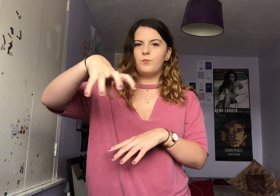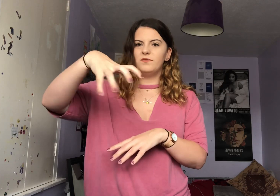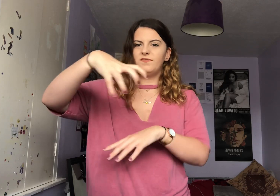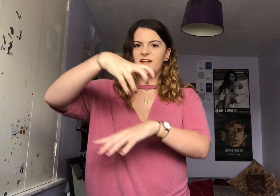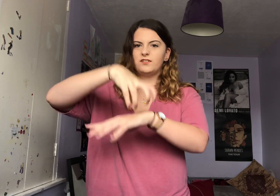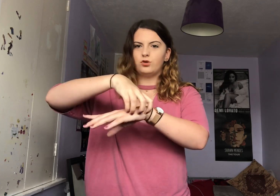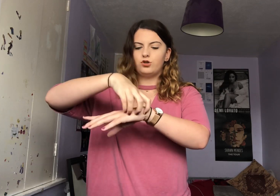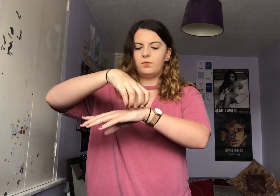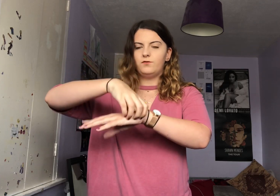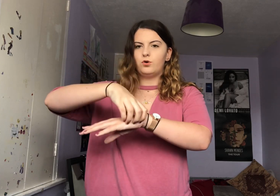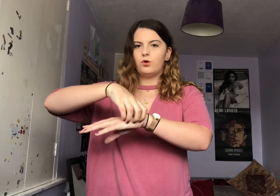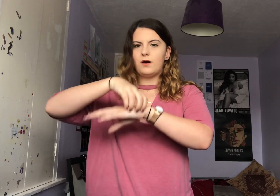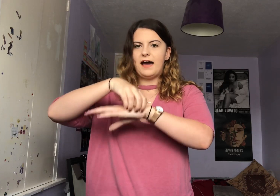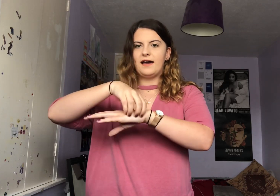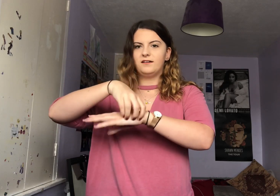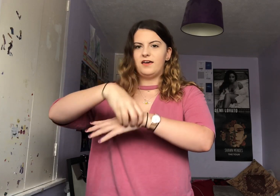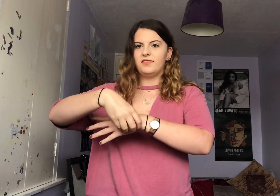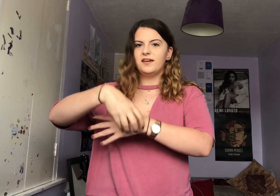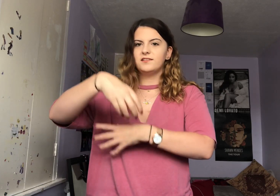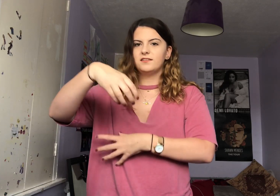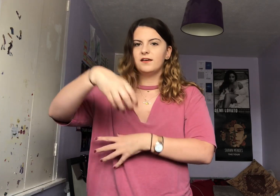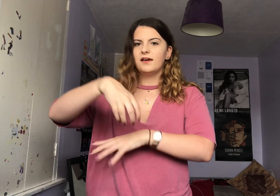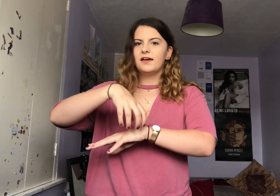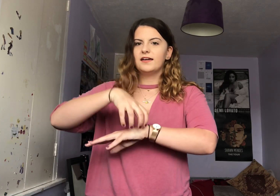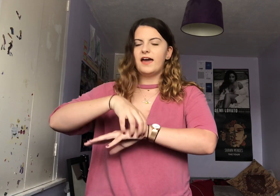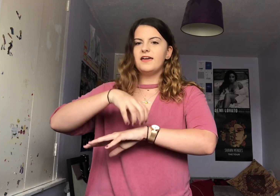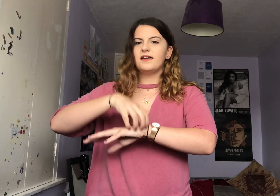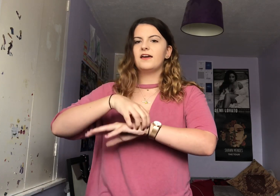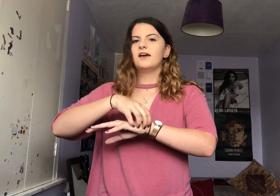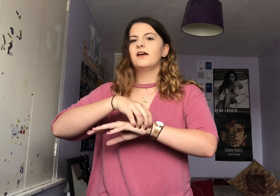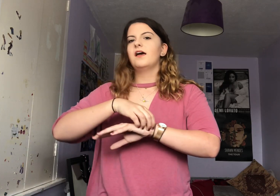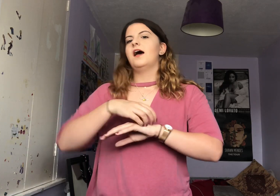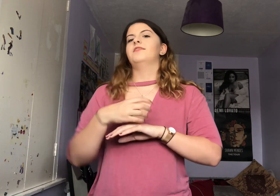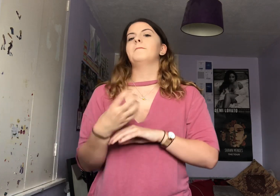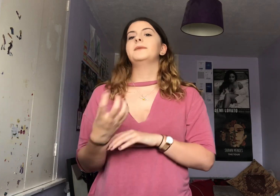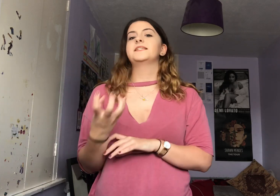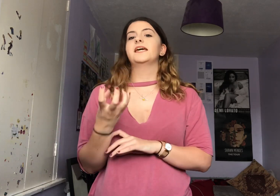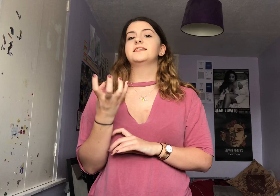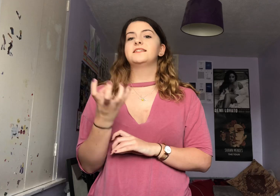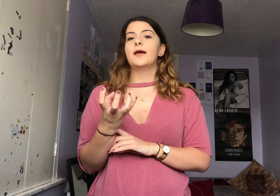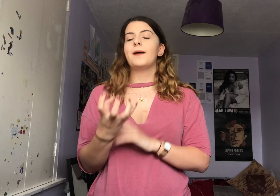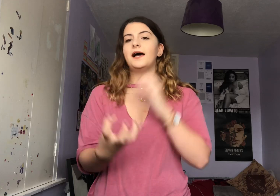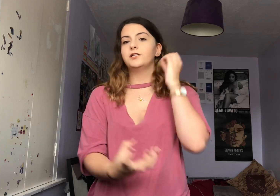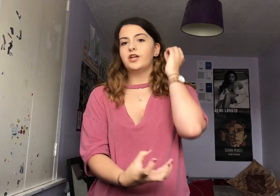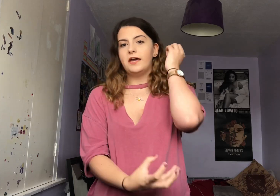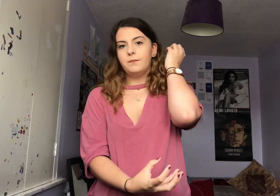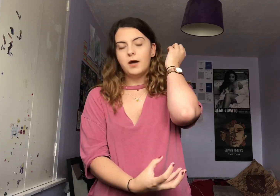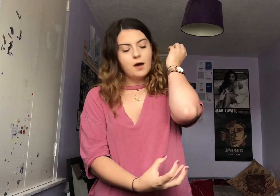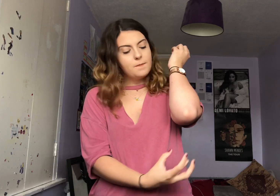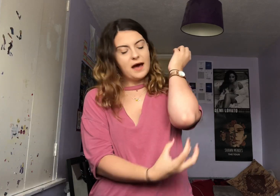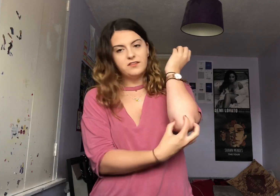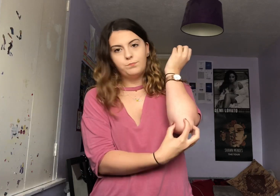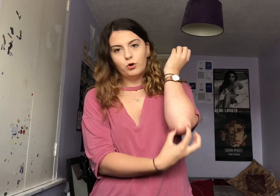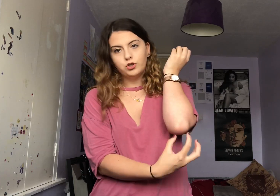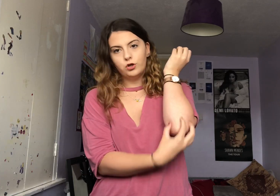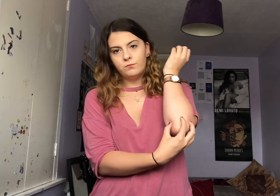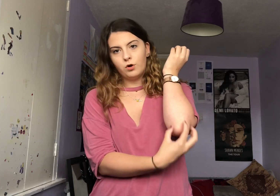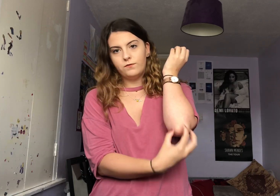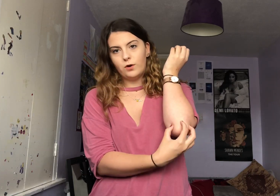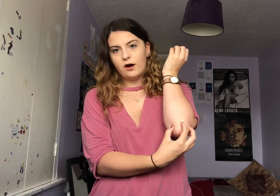open fist on top of your hand like this, cake. And then biscuit is the same hand shape, but at the bottom of your